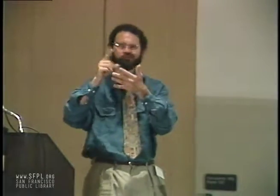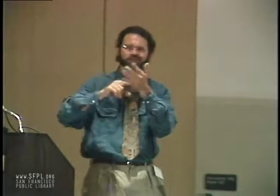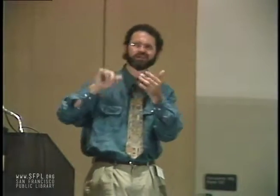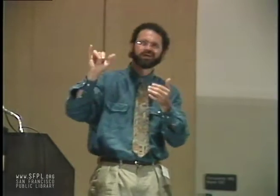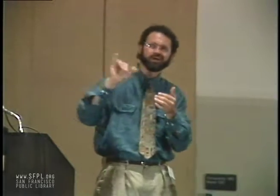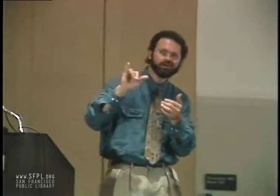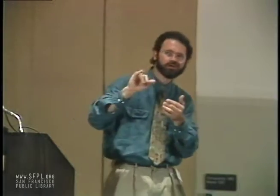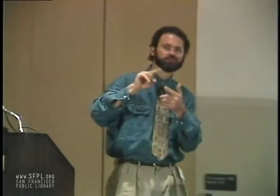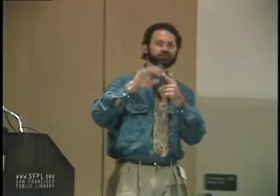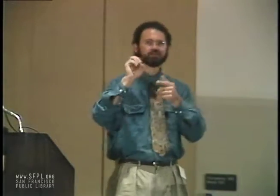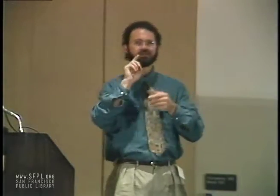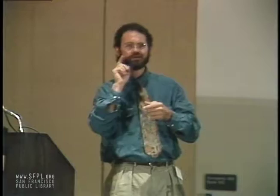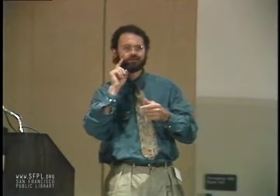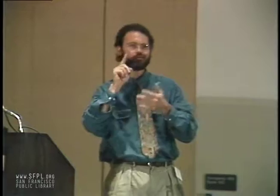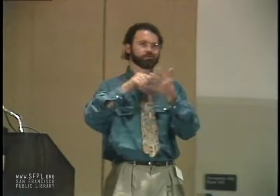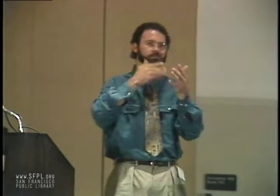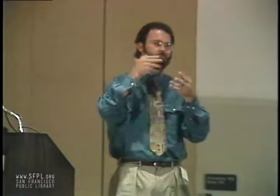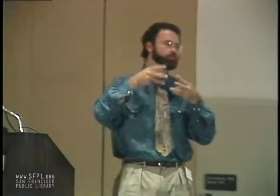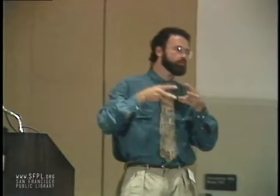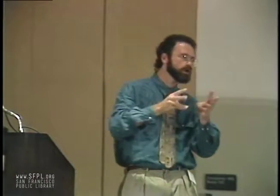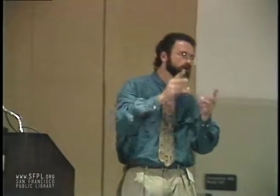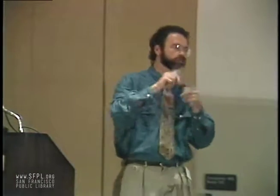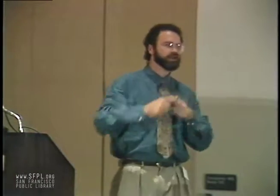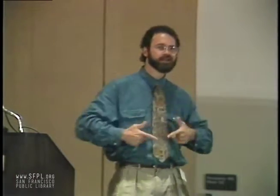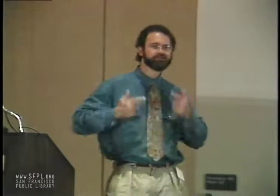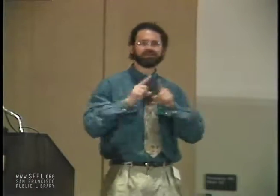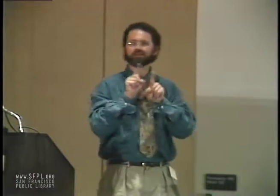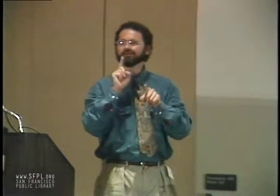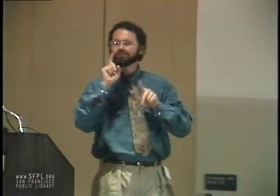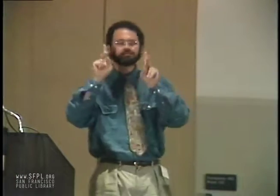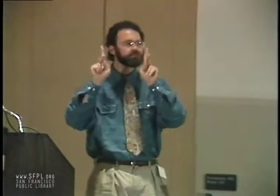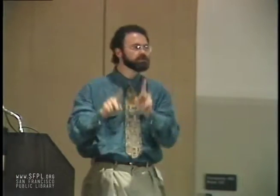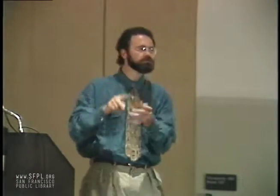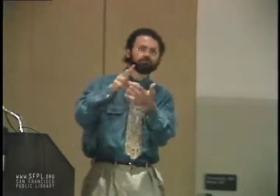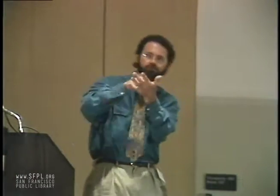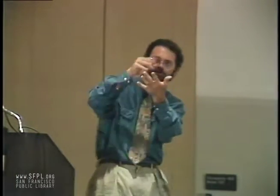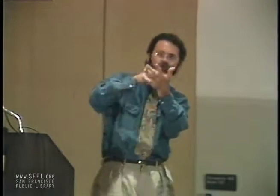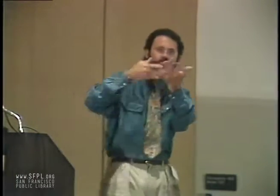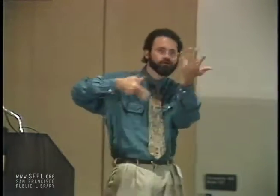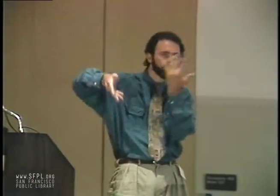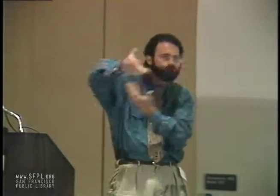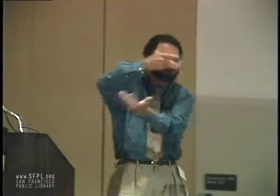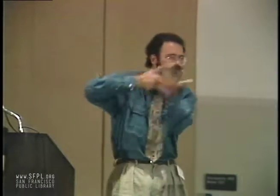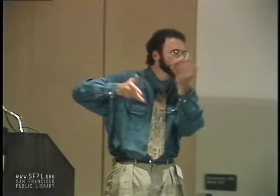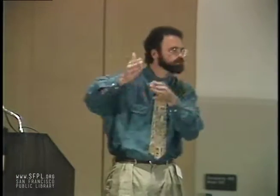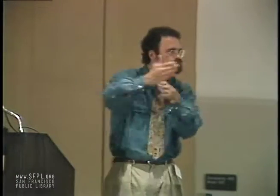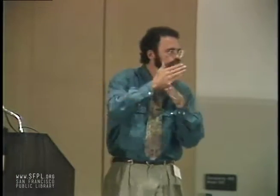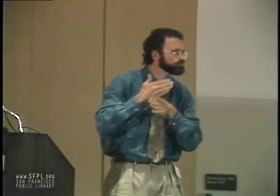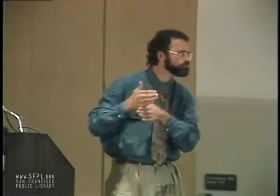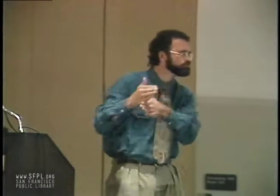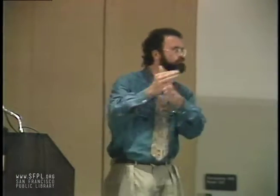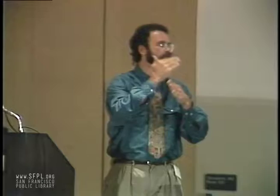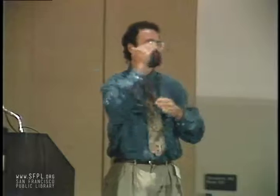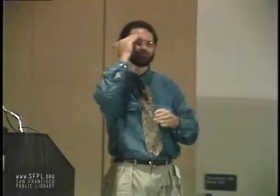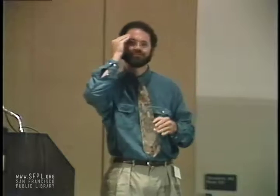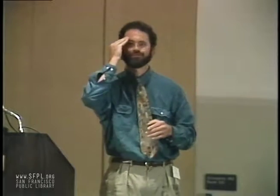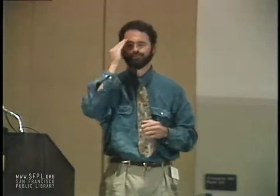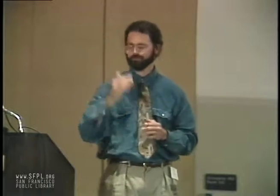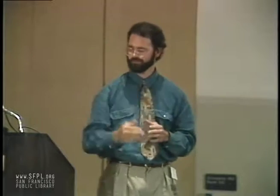way they learn what it's like to be a deaf people, how to live their lives in a certain way, how to survive in the world,